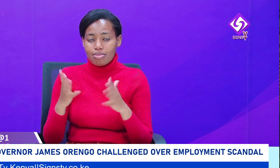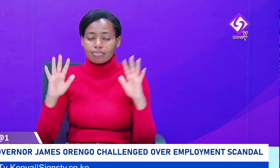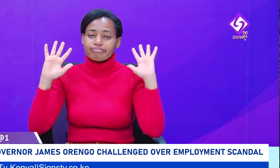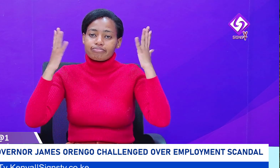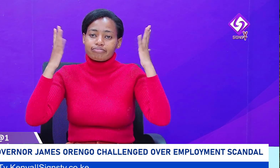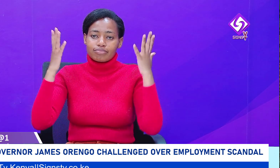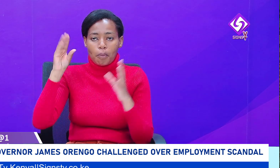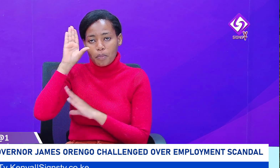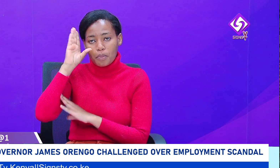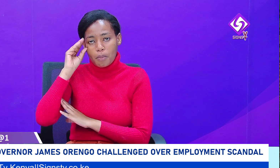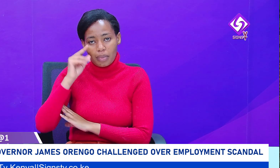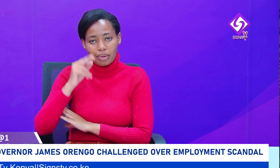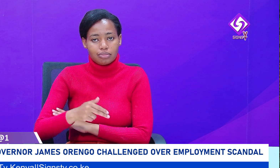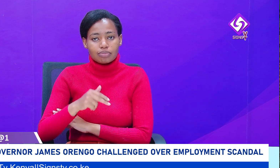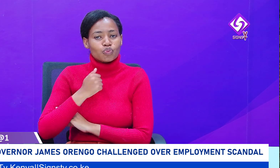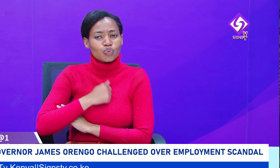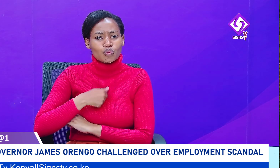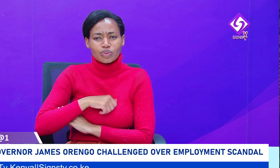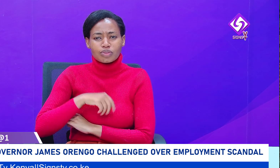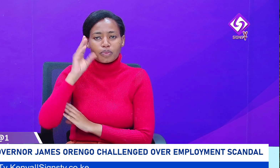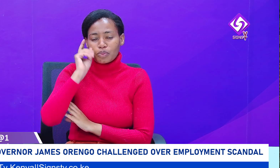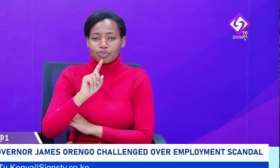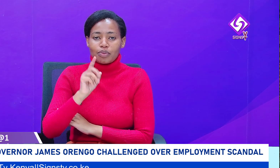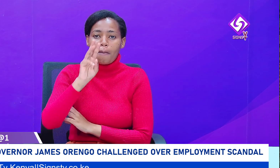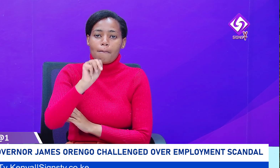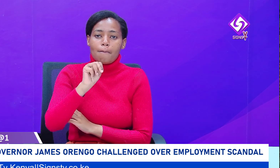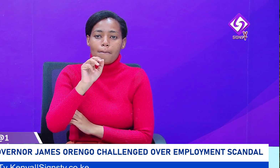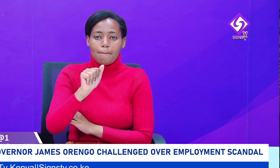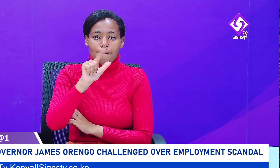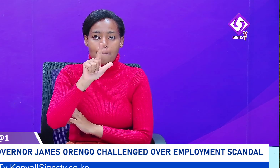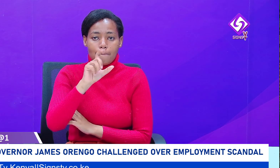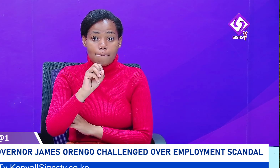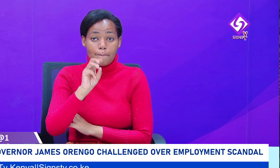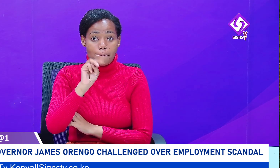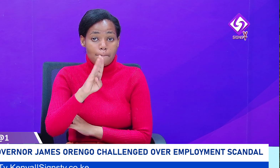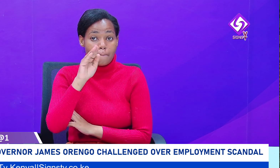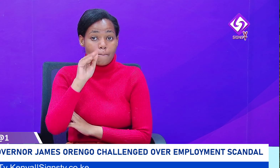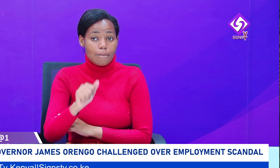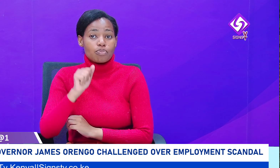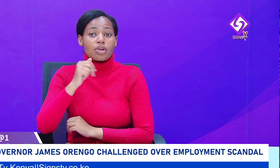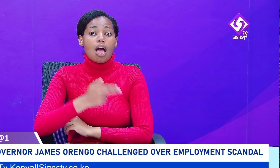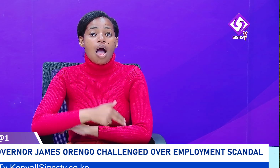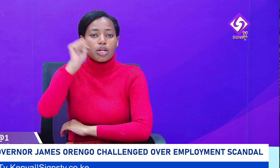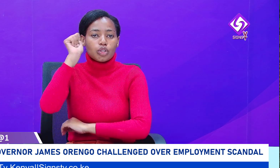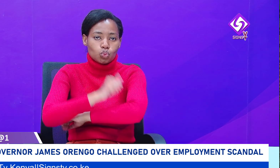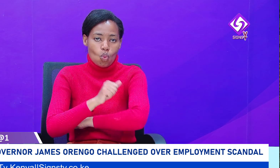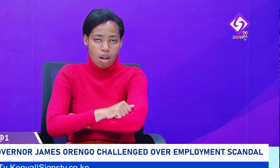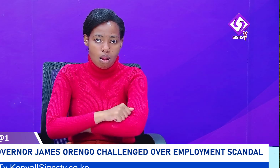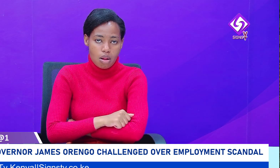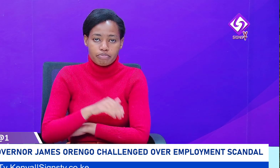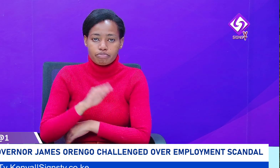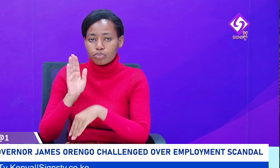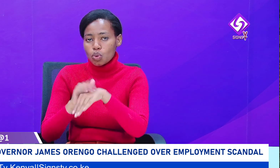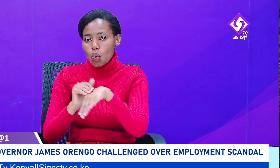Speaking at a groundbreaking ceremony at Malomba Secondary School, Atandi called